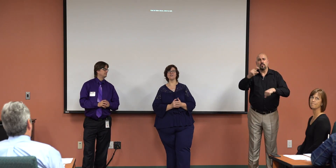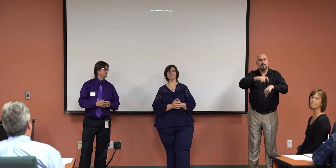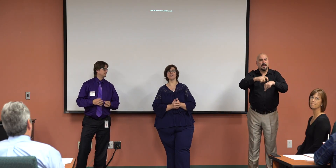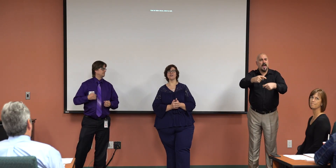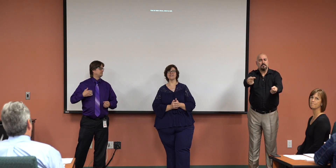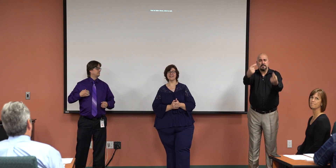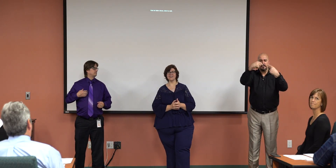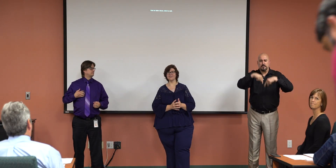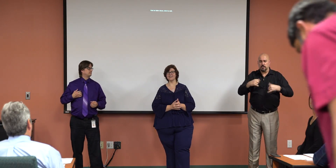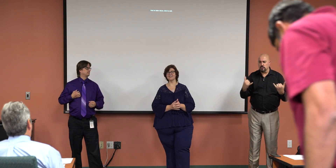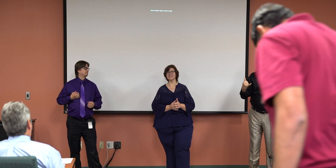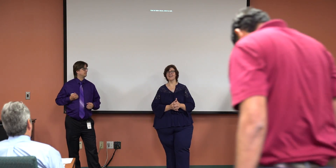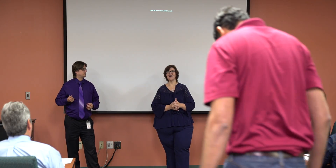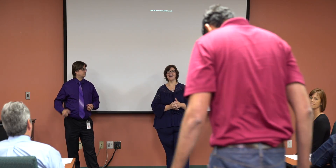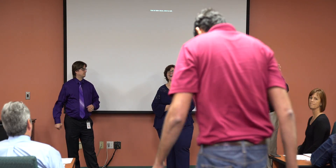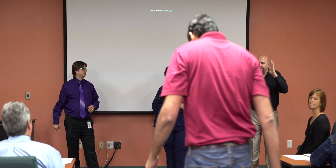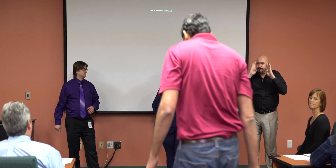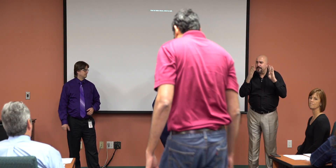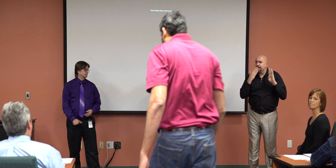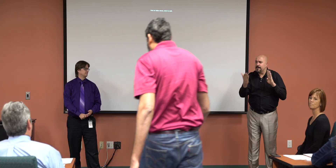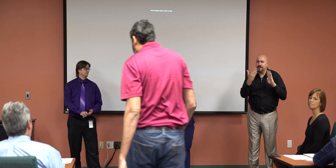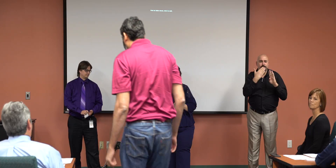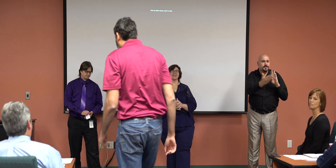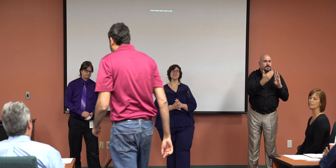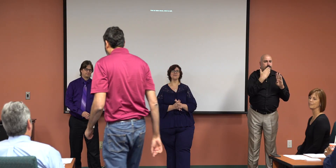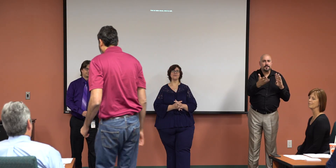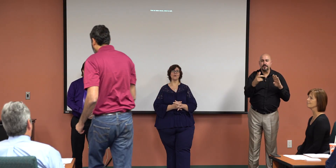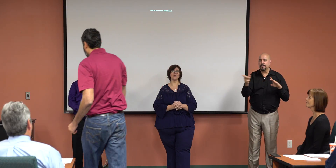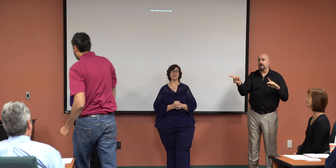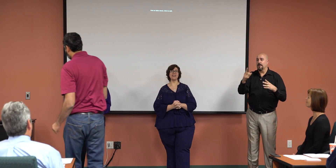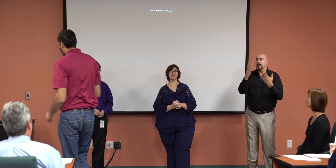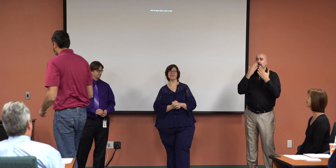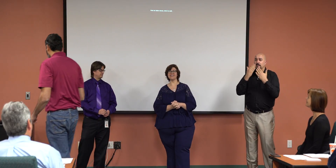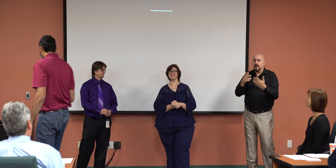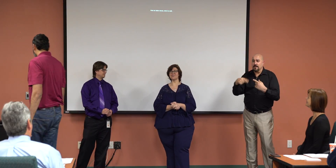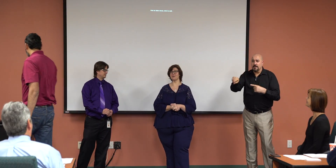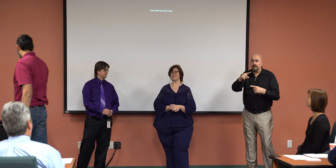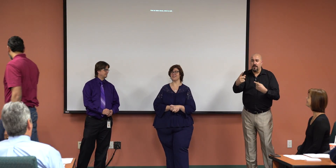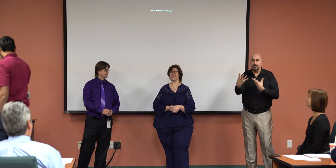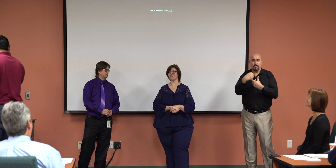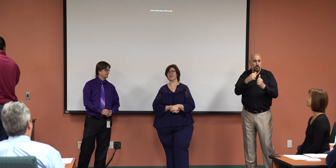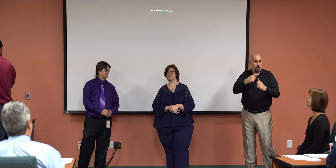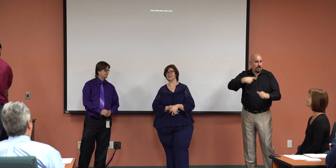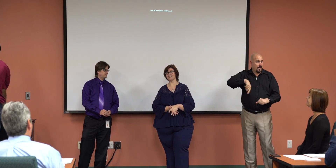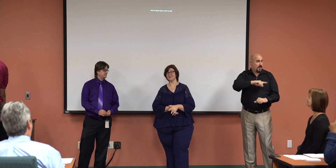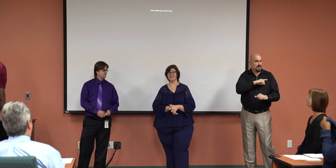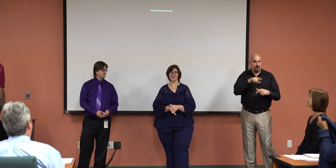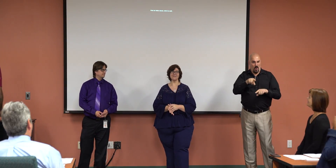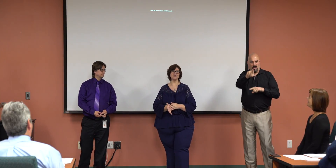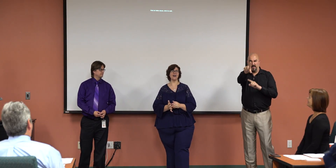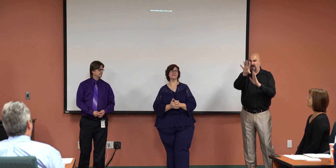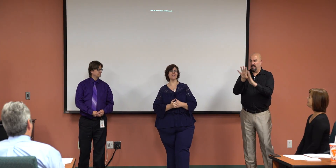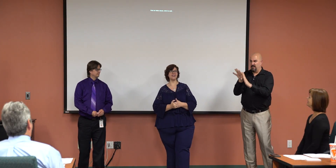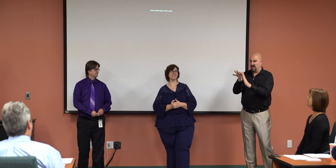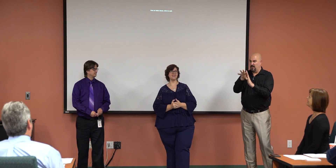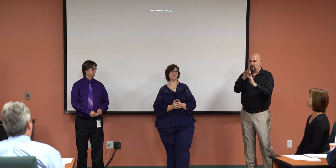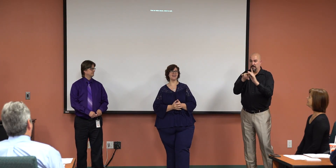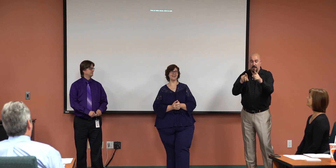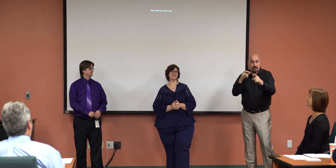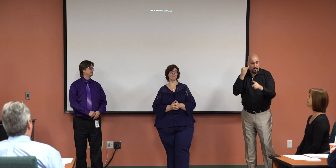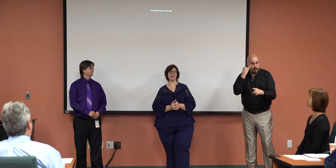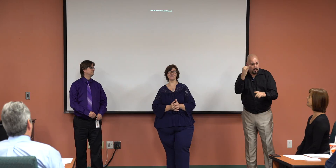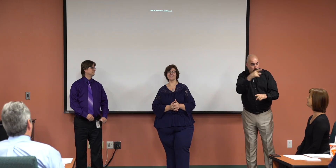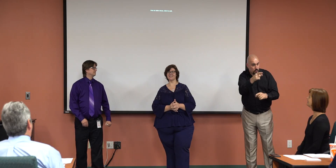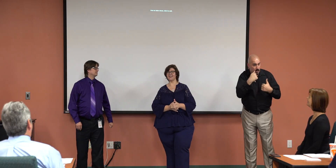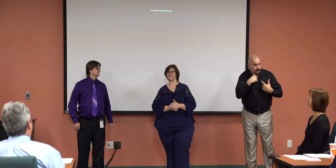today. Thank you for your attentiveness. Thank you for being with us as we videotape this. If you have friends that